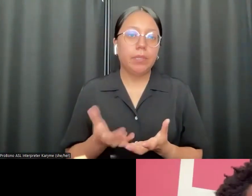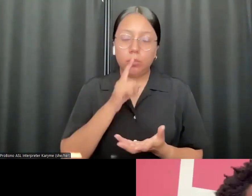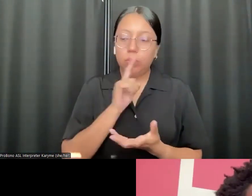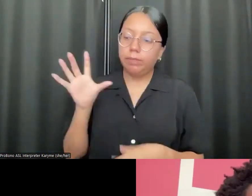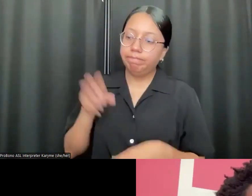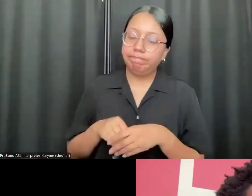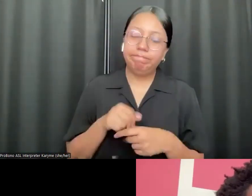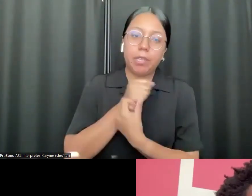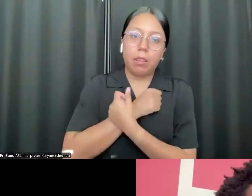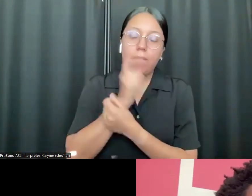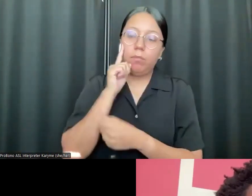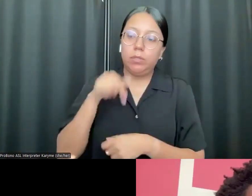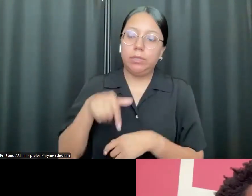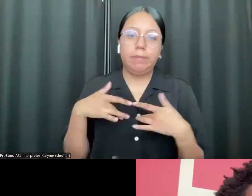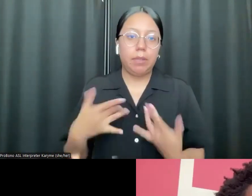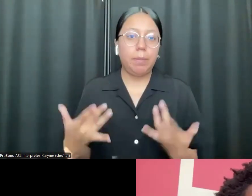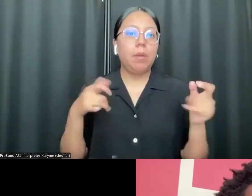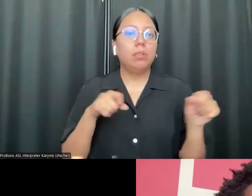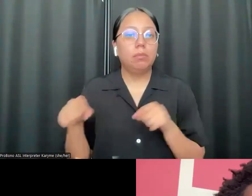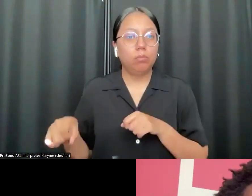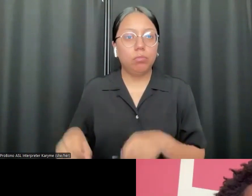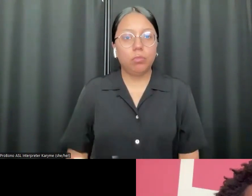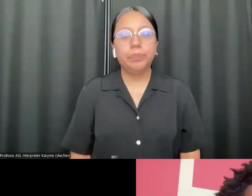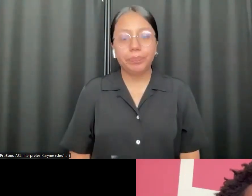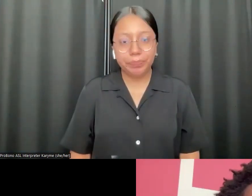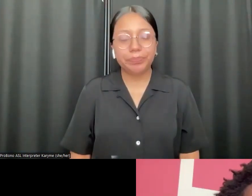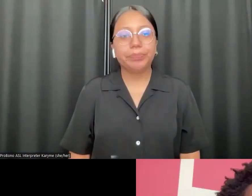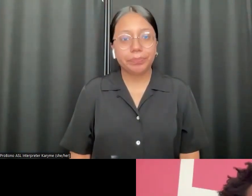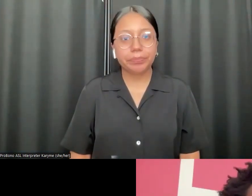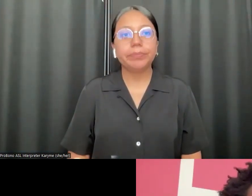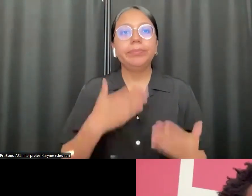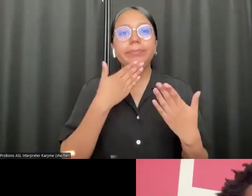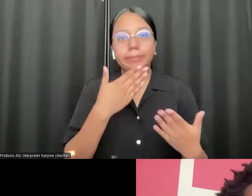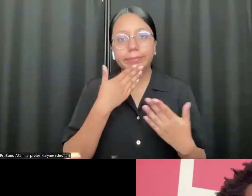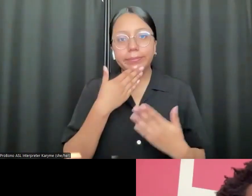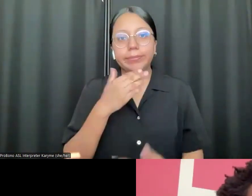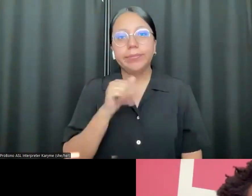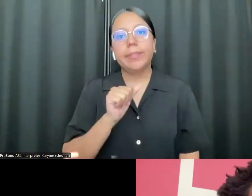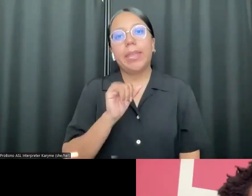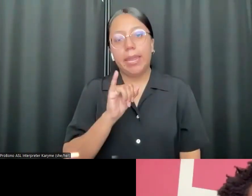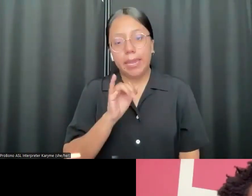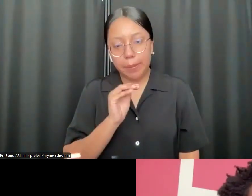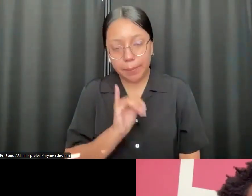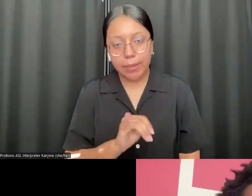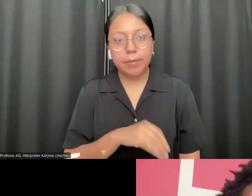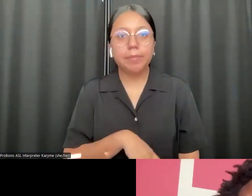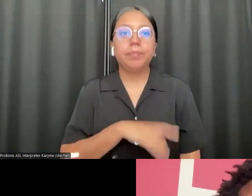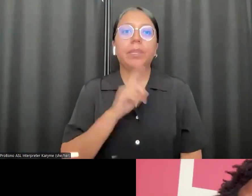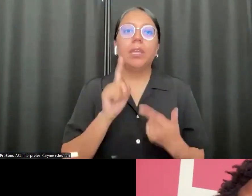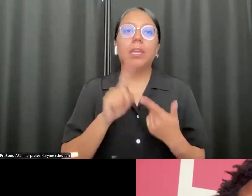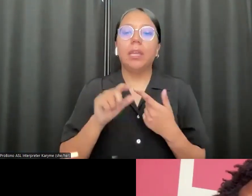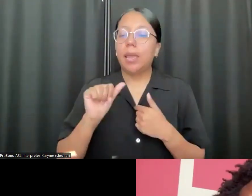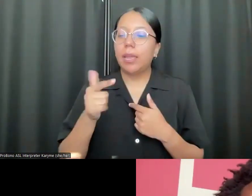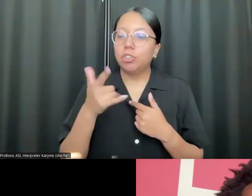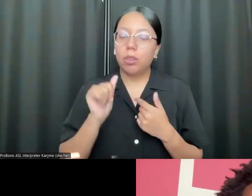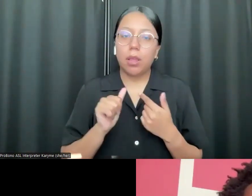event possible. Many thanks to Amy and Angela, Walker, and other members of the Labs